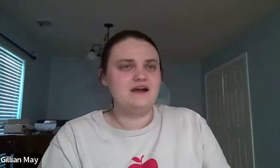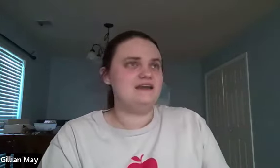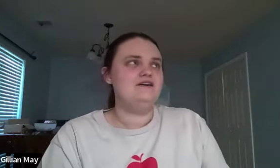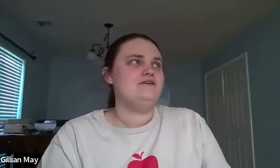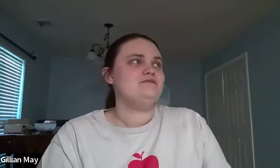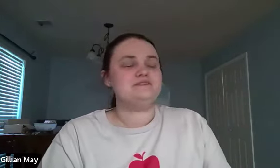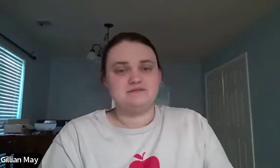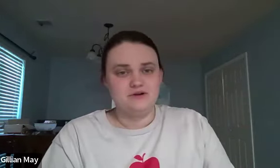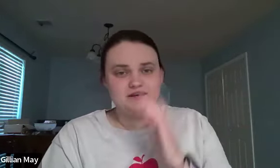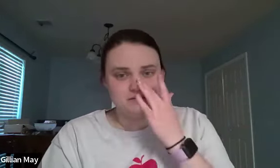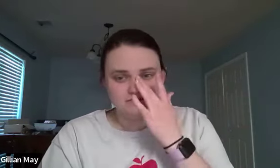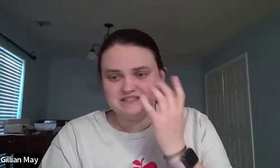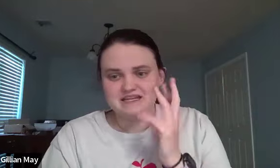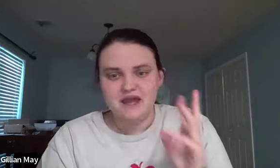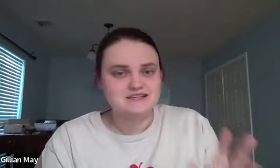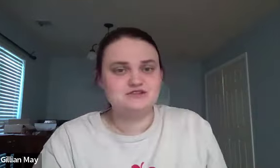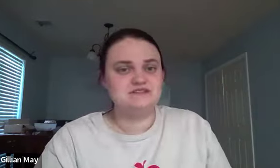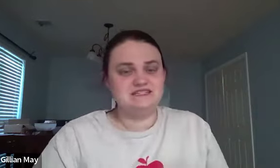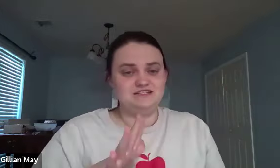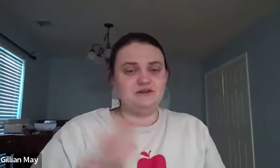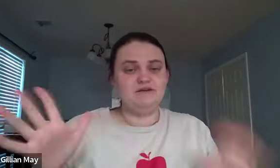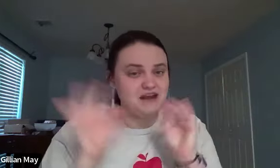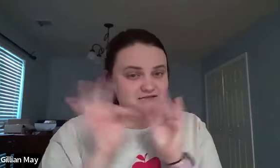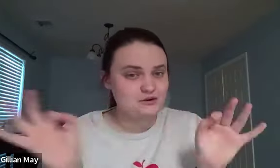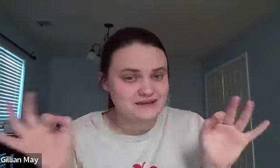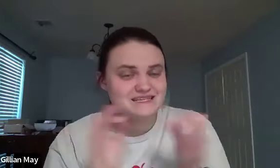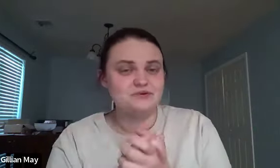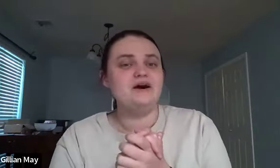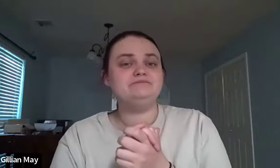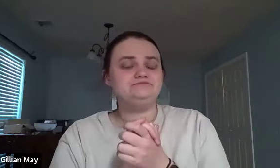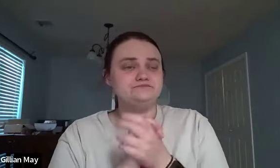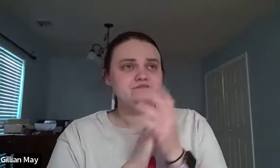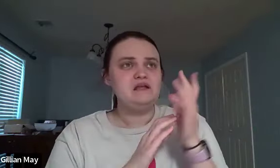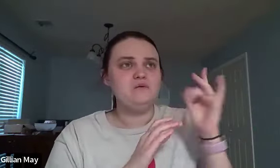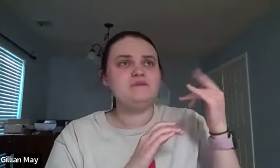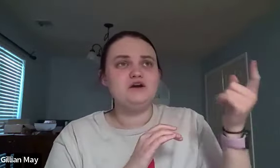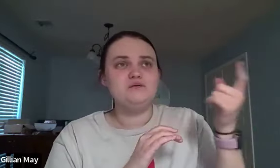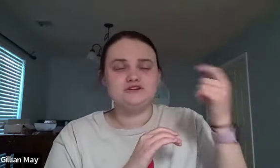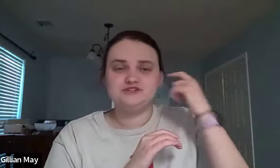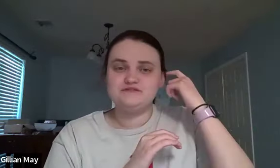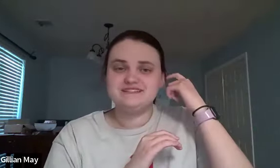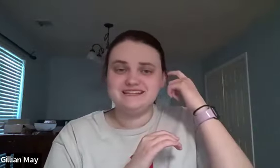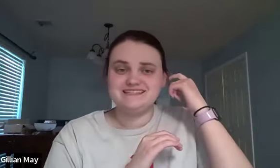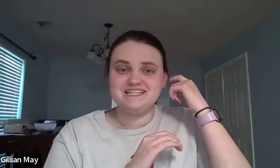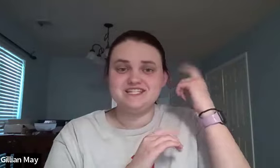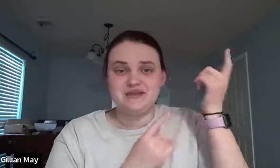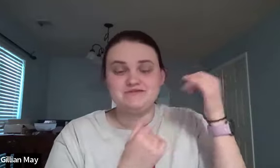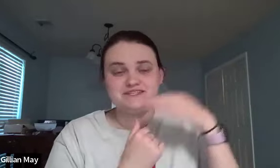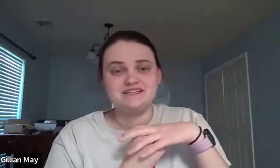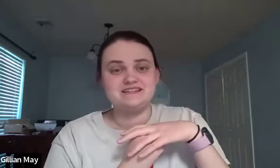like, for example, I know it's like past 6:30, but I was gonna have like a quick example. One of my coworkers who moved to Tennessee, she came and visited us